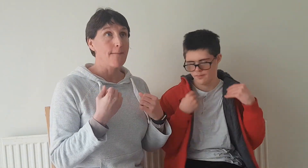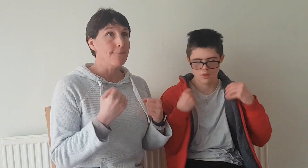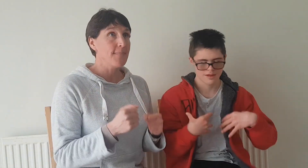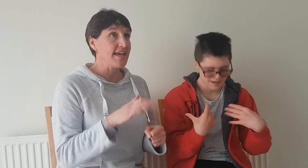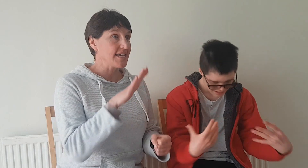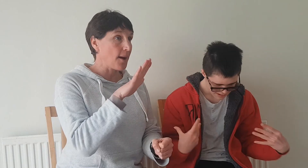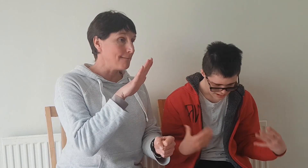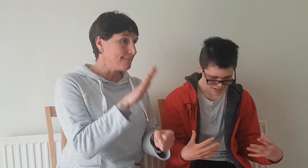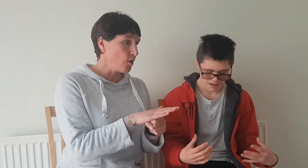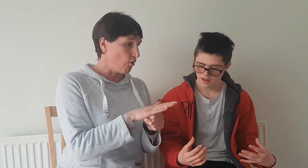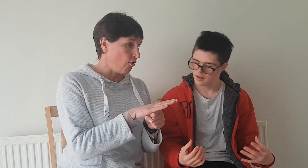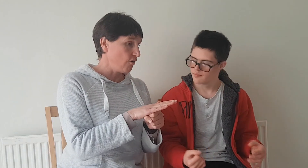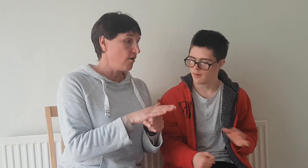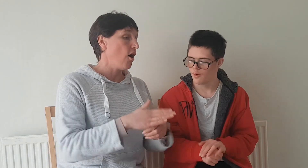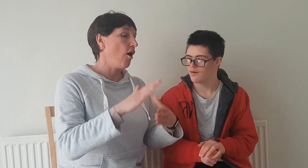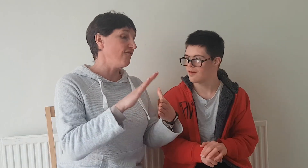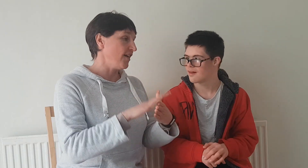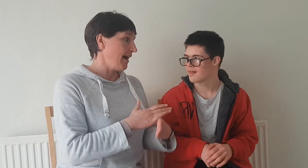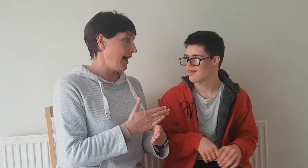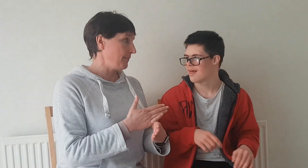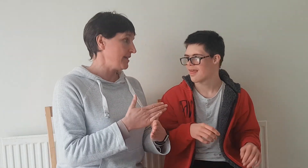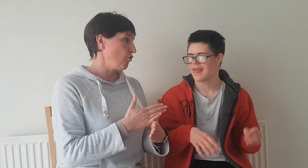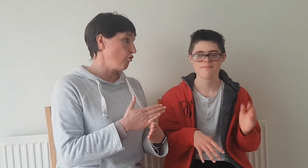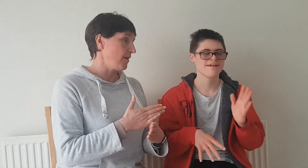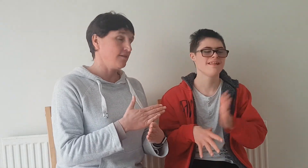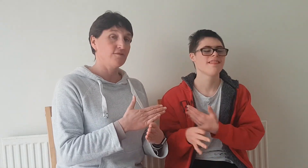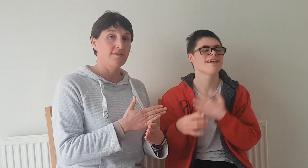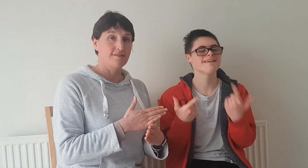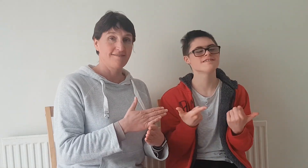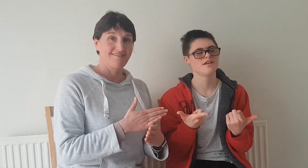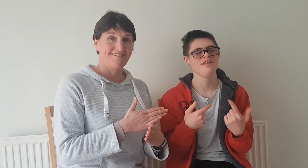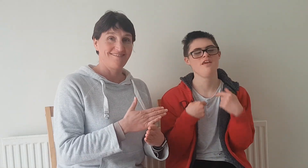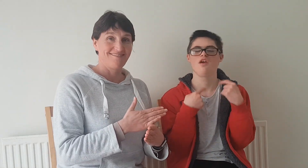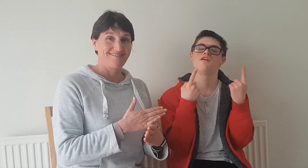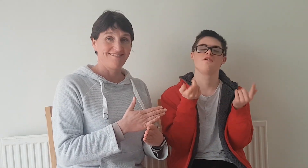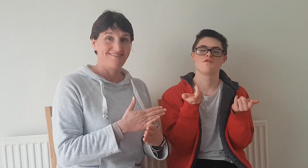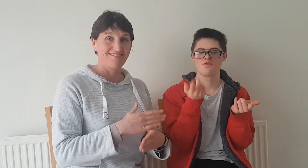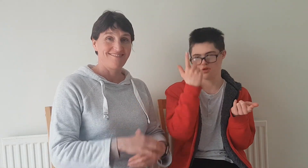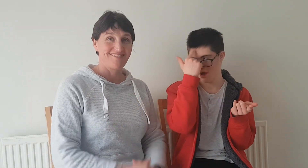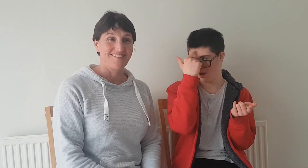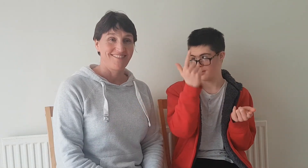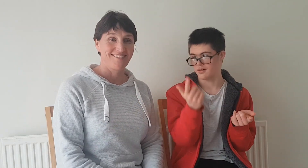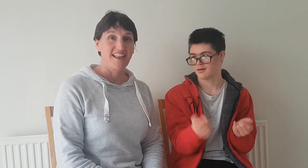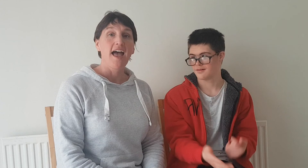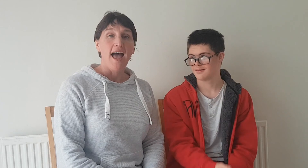body make more of the happy hormones. Things you know.